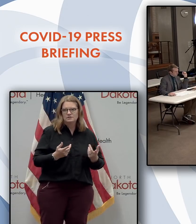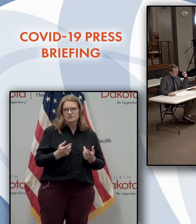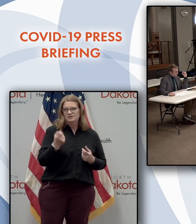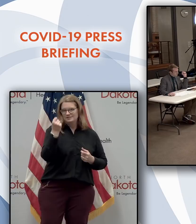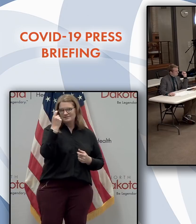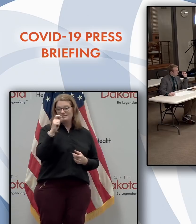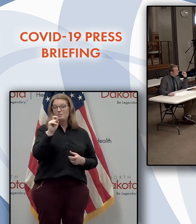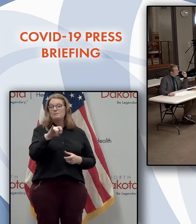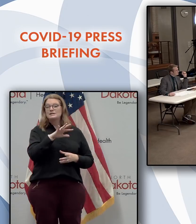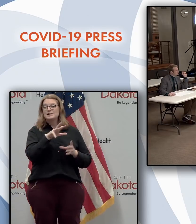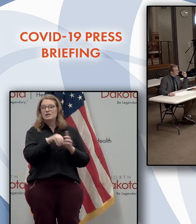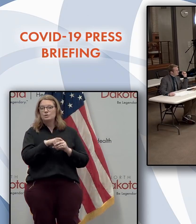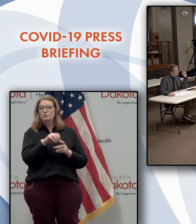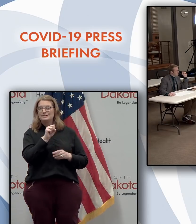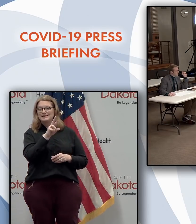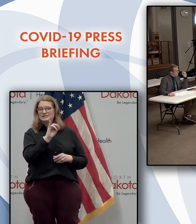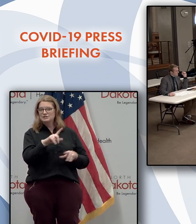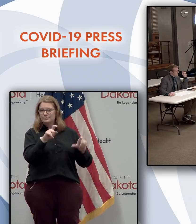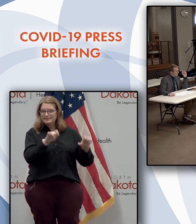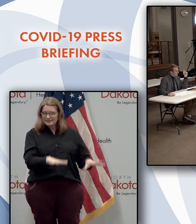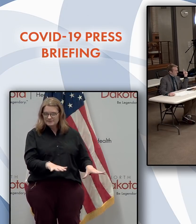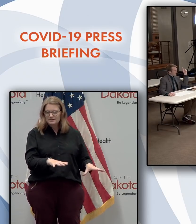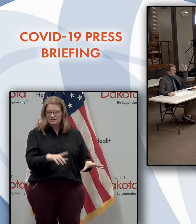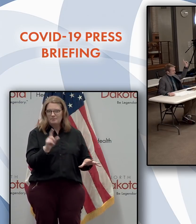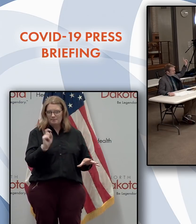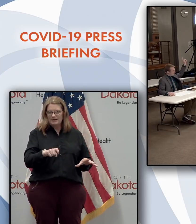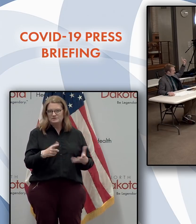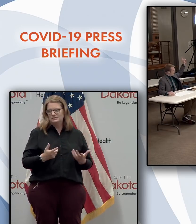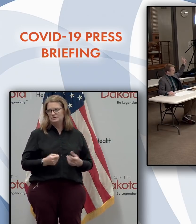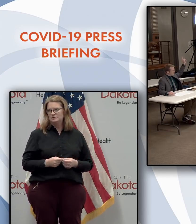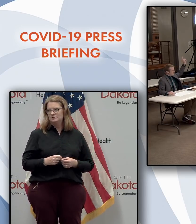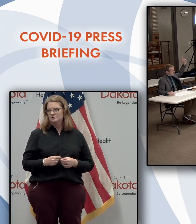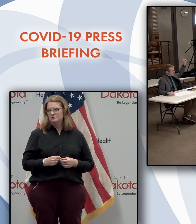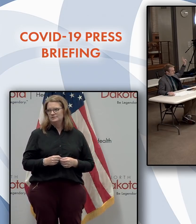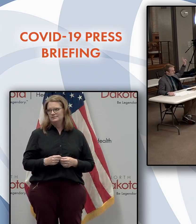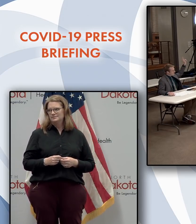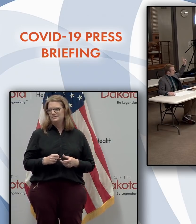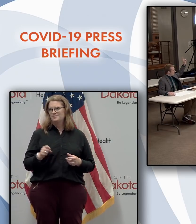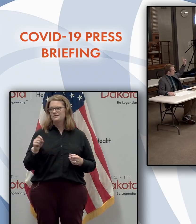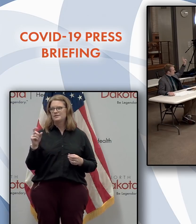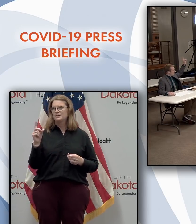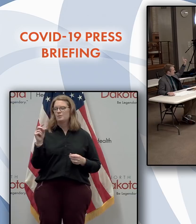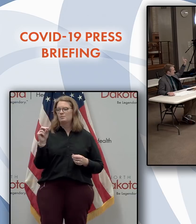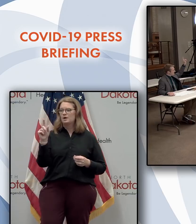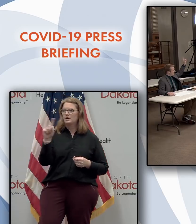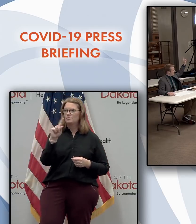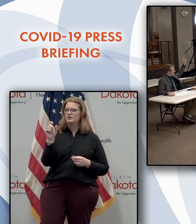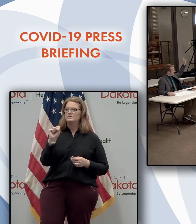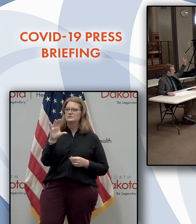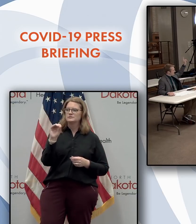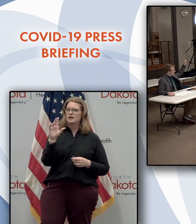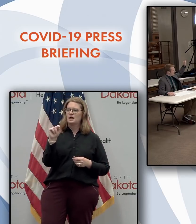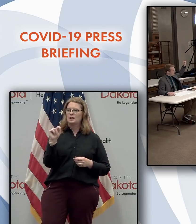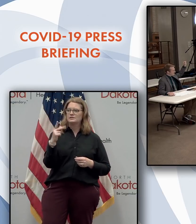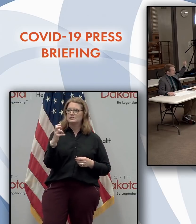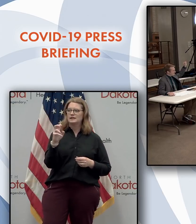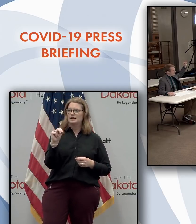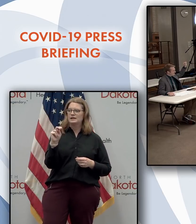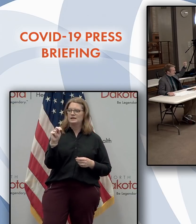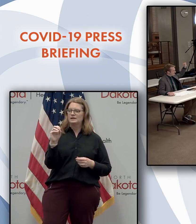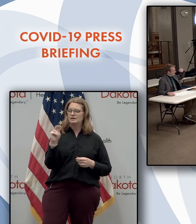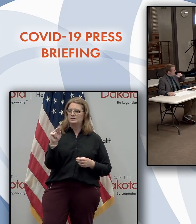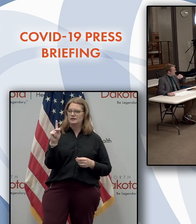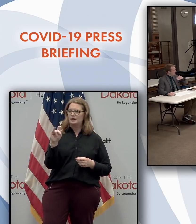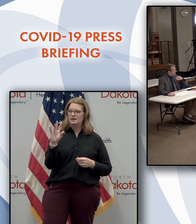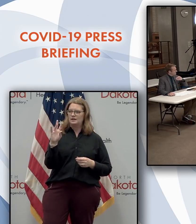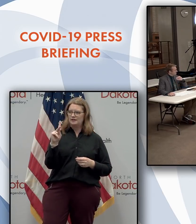include the serial testing in the denominator to get that, if that is helpful. And then Scott Hennon with WZFG and